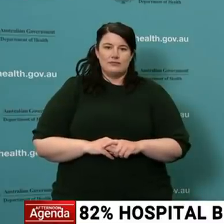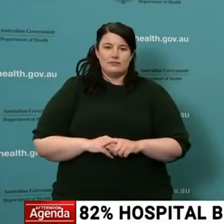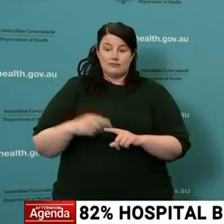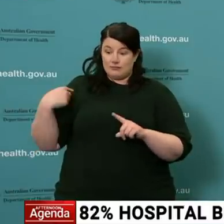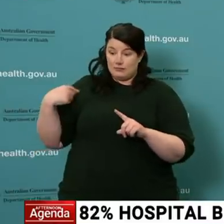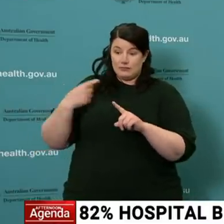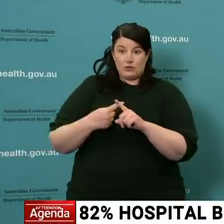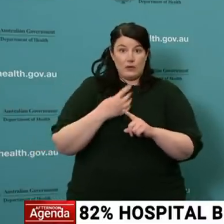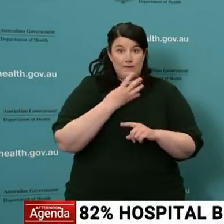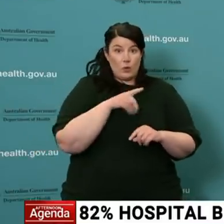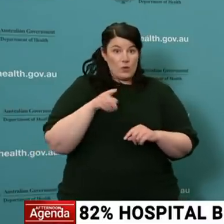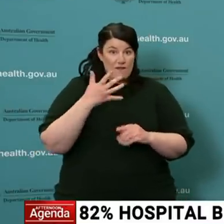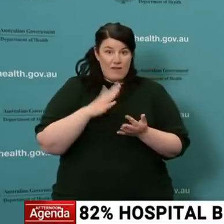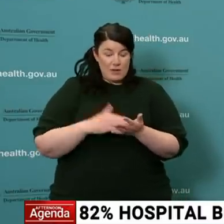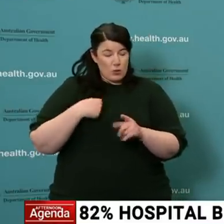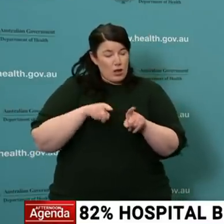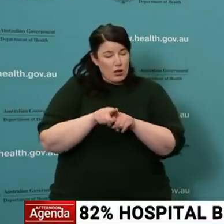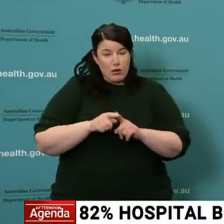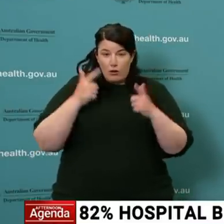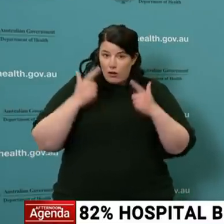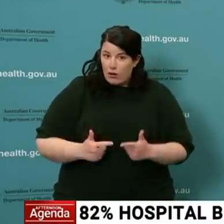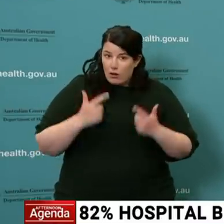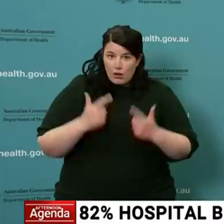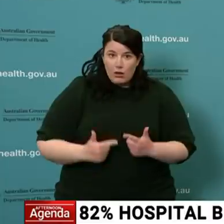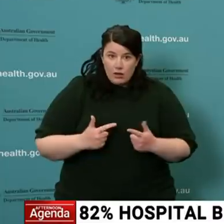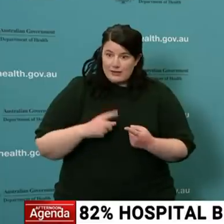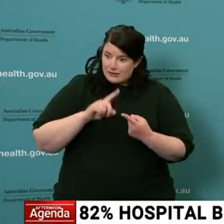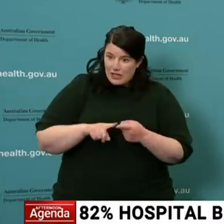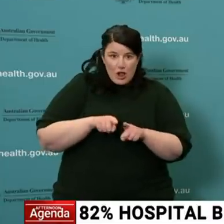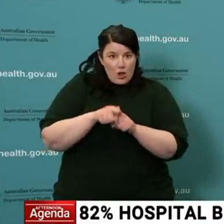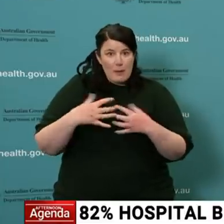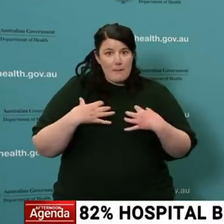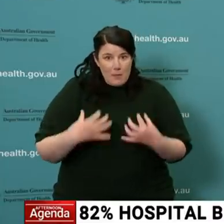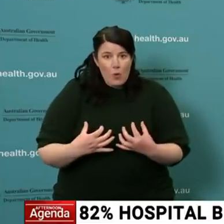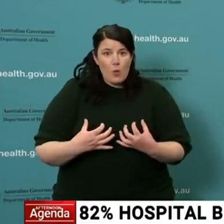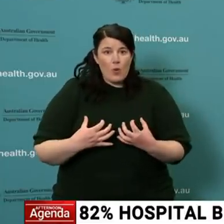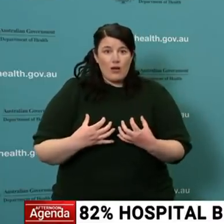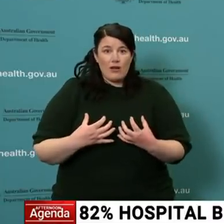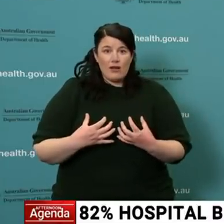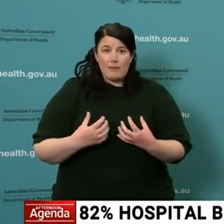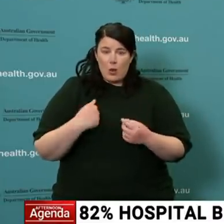4 or 5 months since this pandemic started. We continue to learn more, but all of those learnings